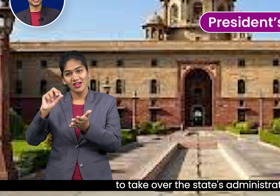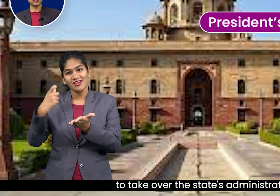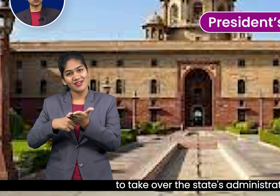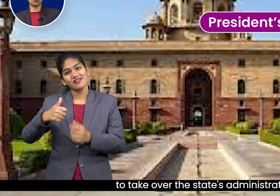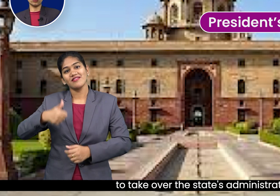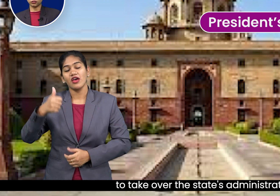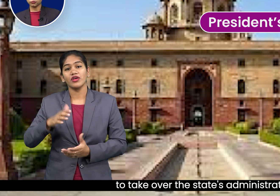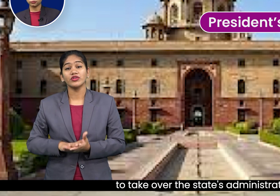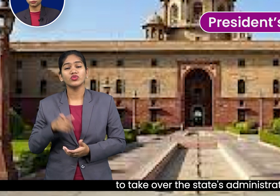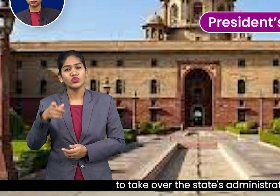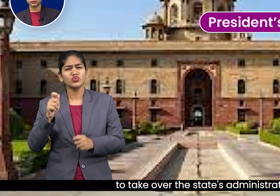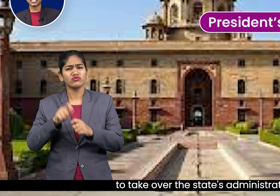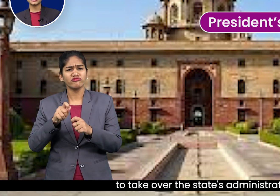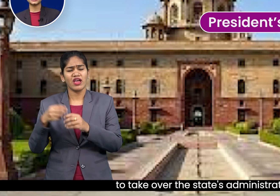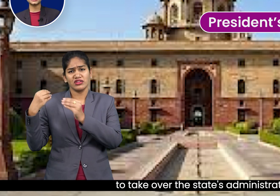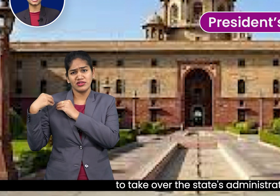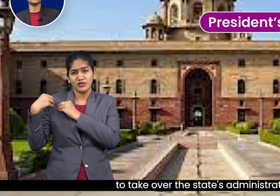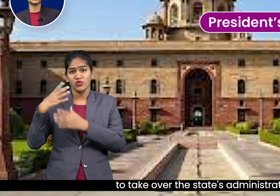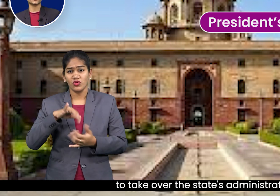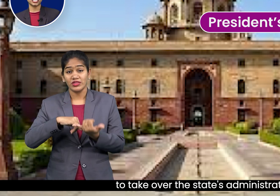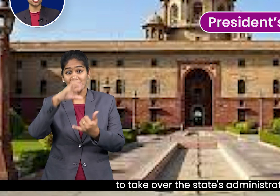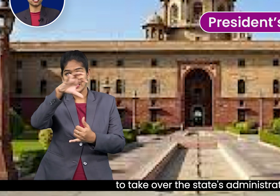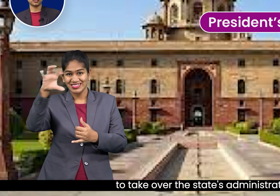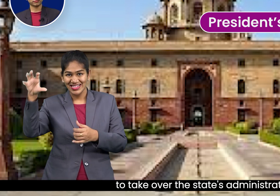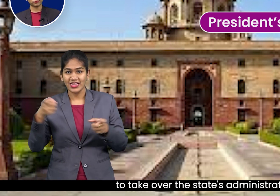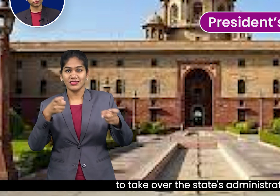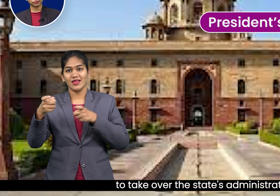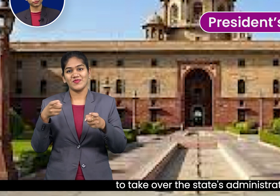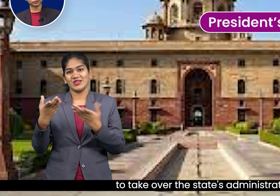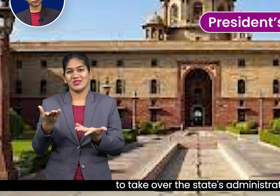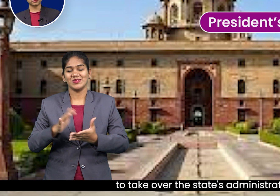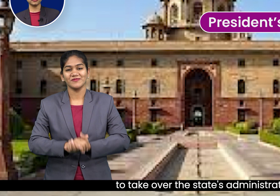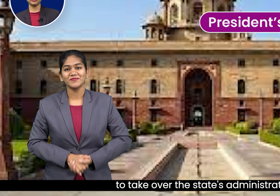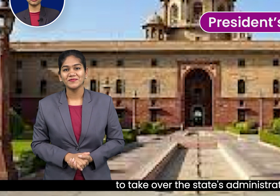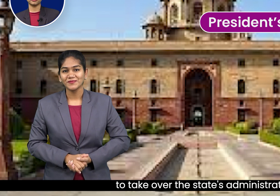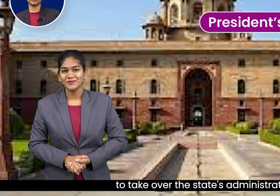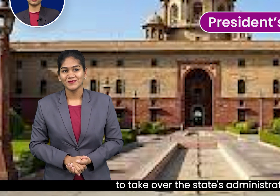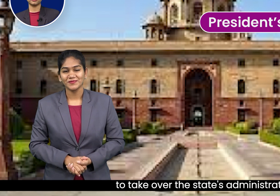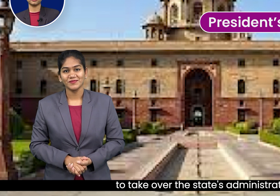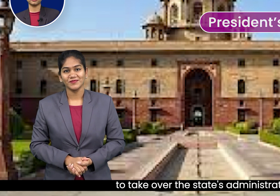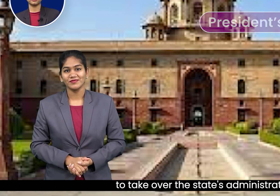to take over the state's administration.